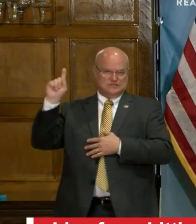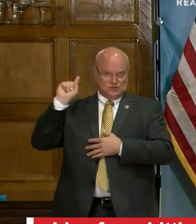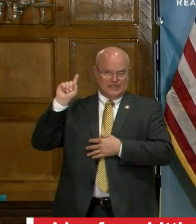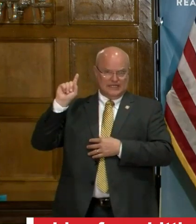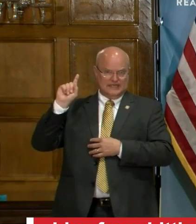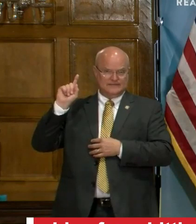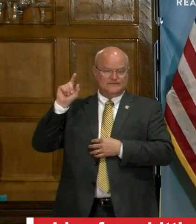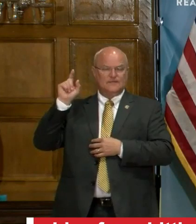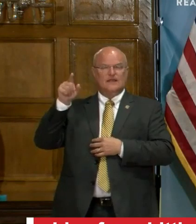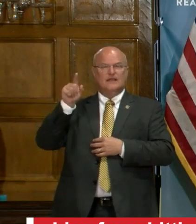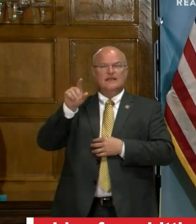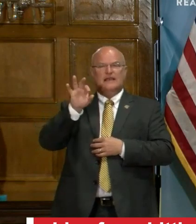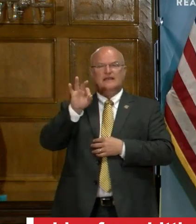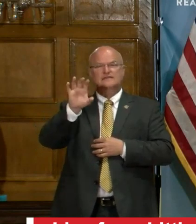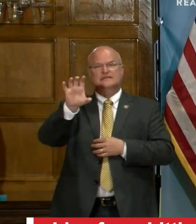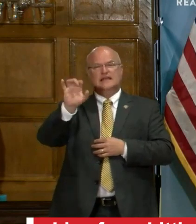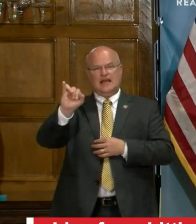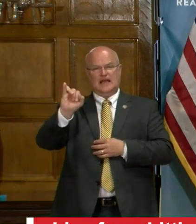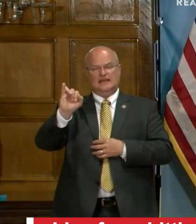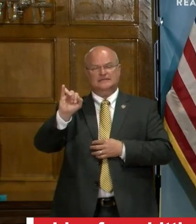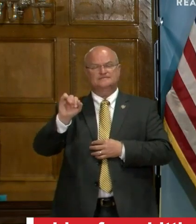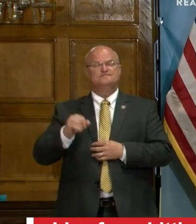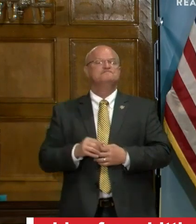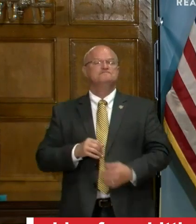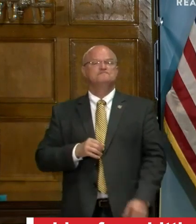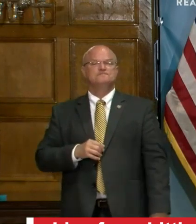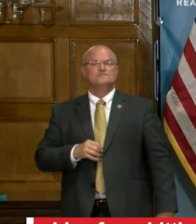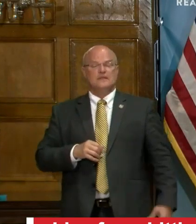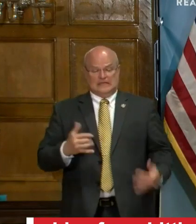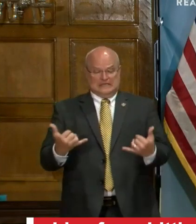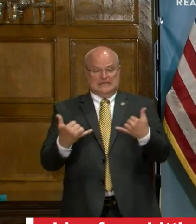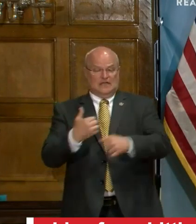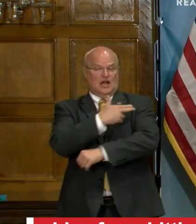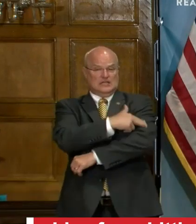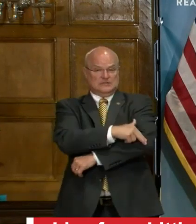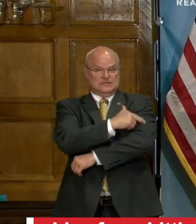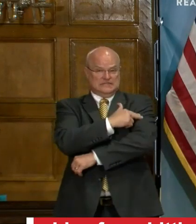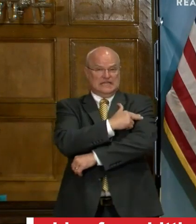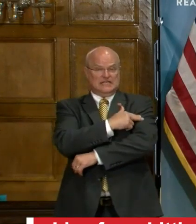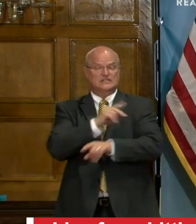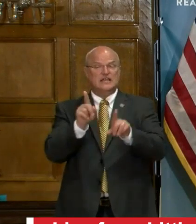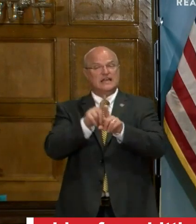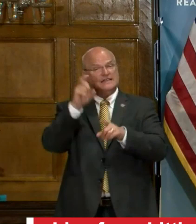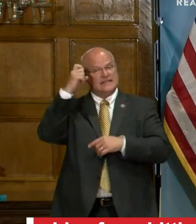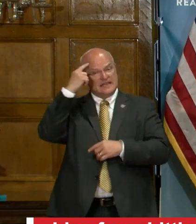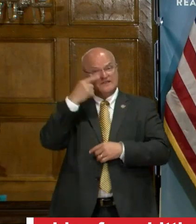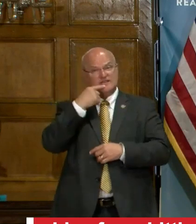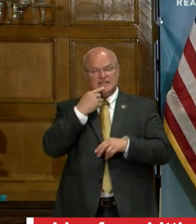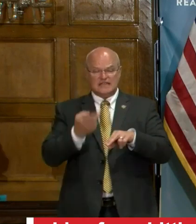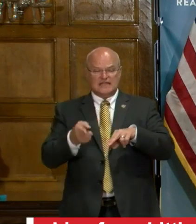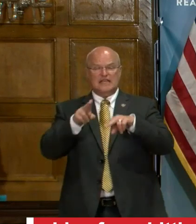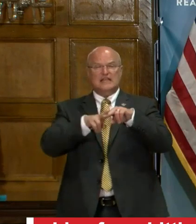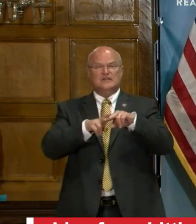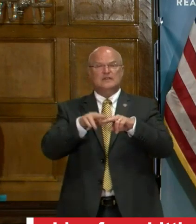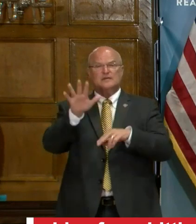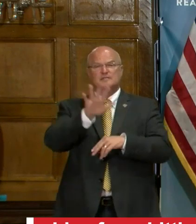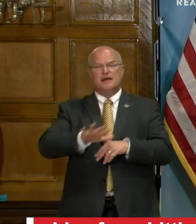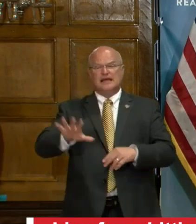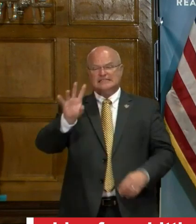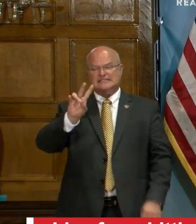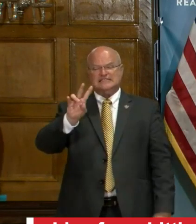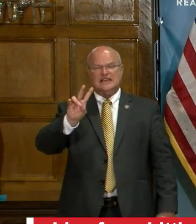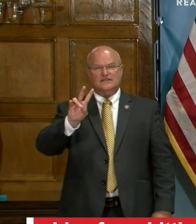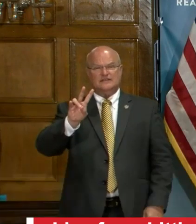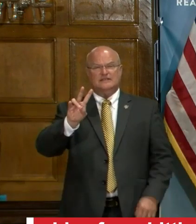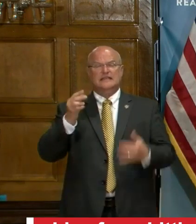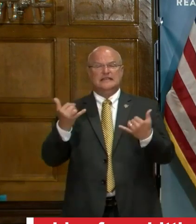week at the Federal Correctional Institute. Our current hospitalizations, as the governor mentioned, have increased by a net of 7